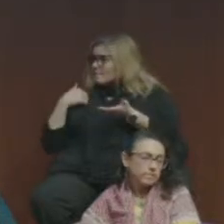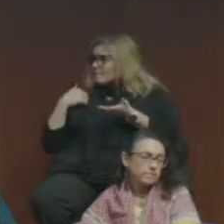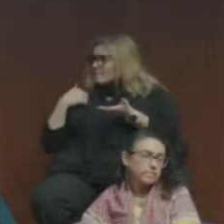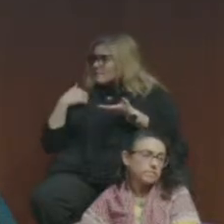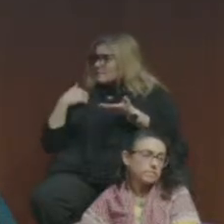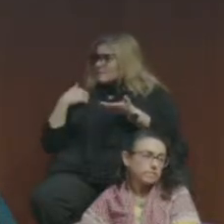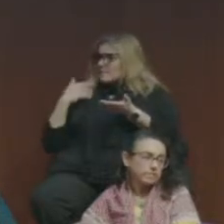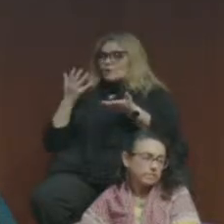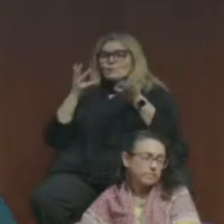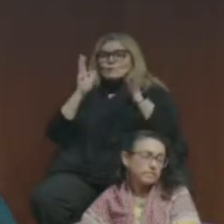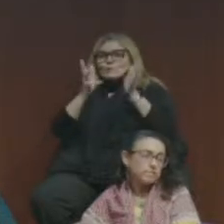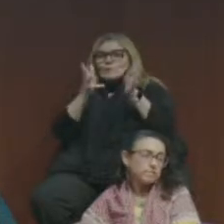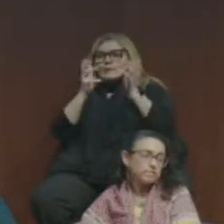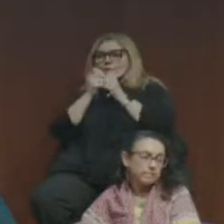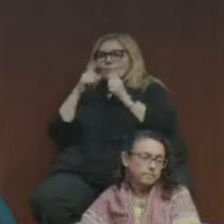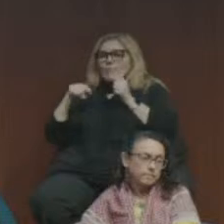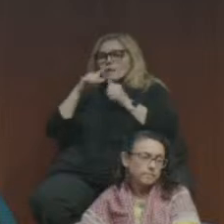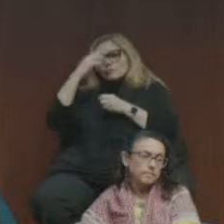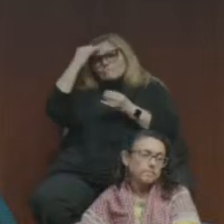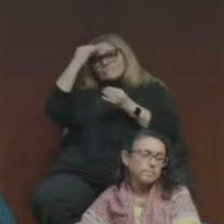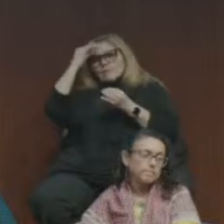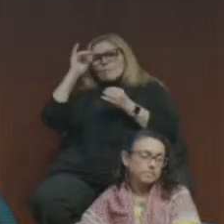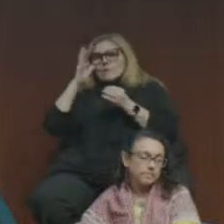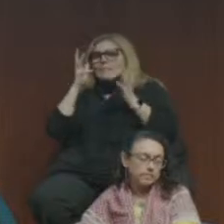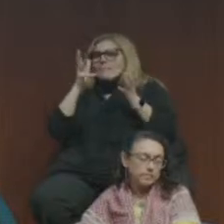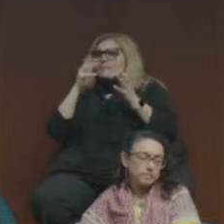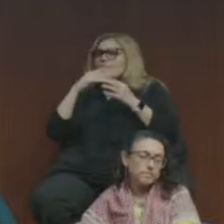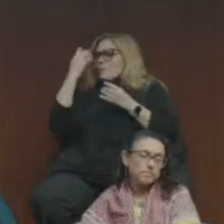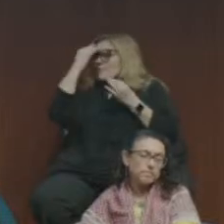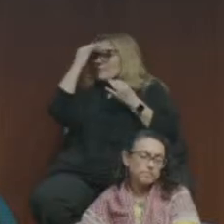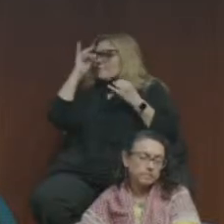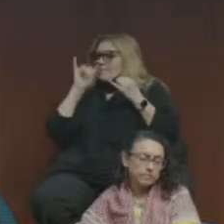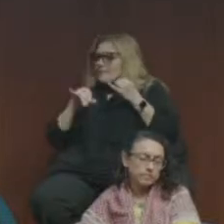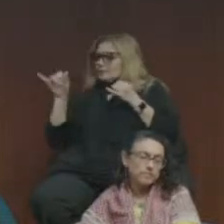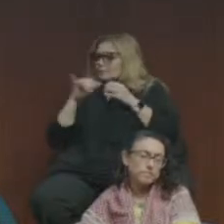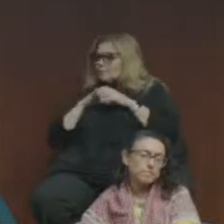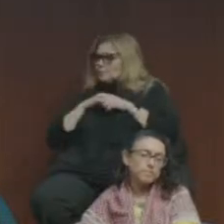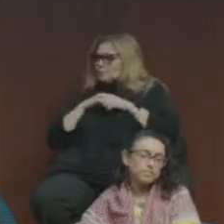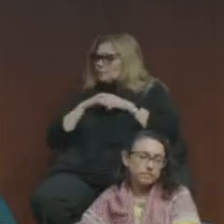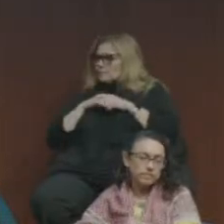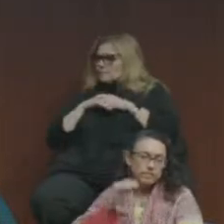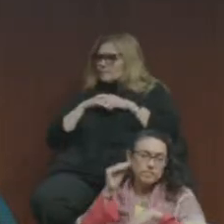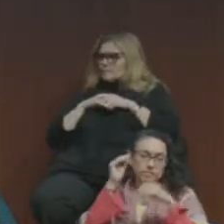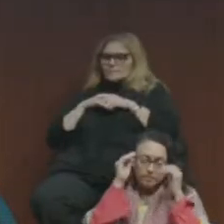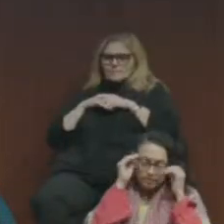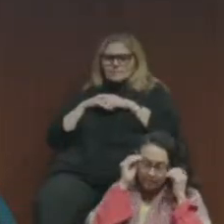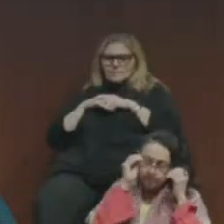that you want to leave us with as things that we need to collectively consider.